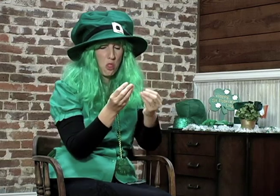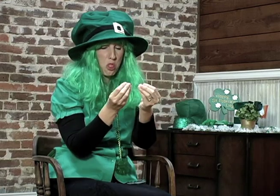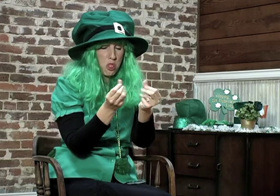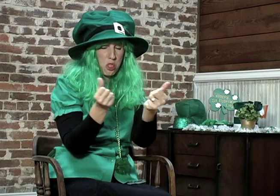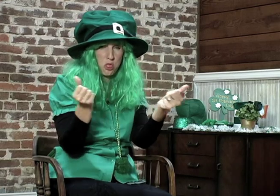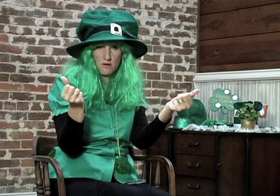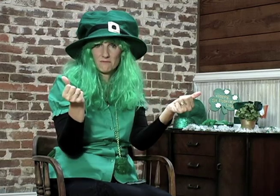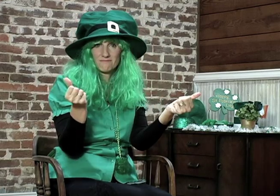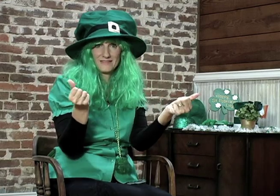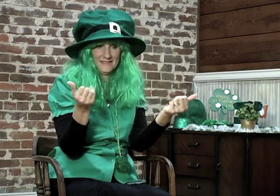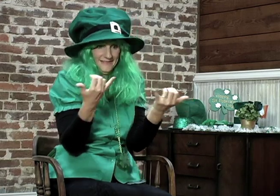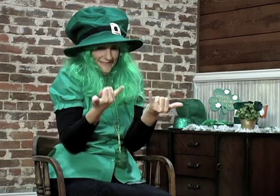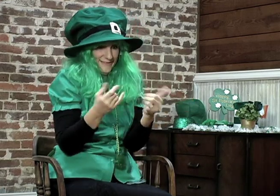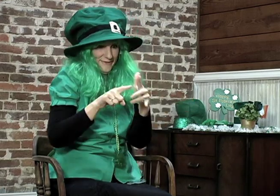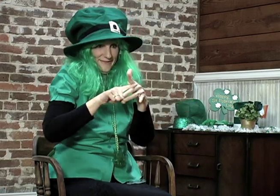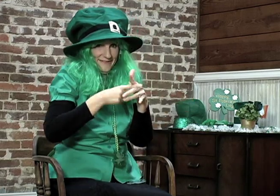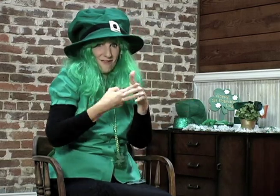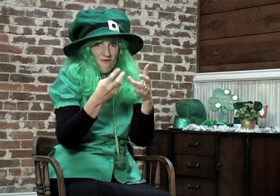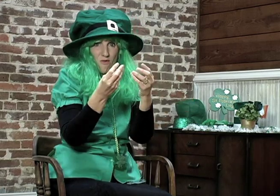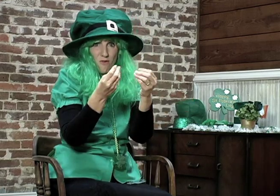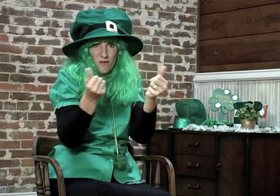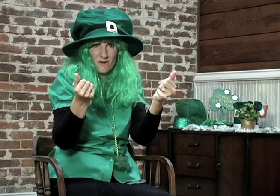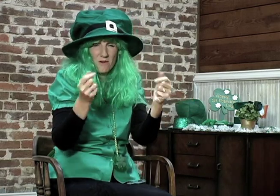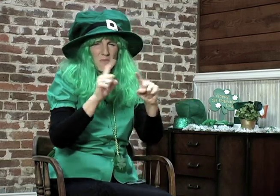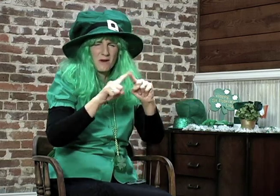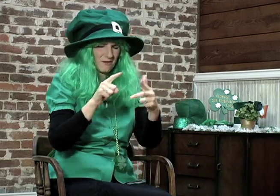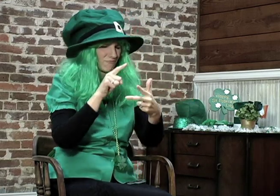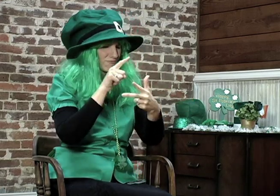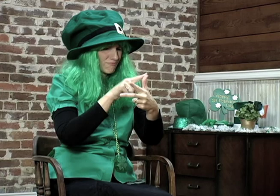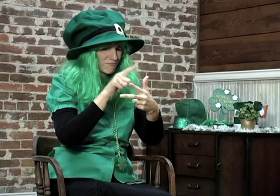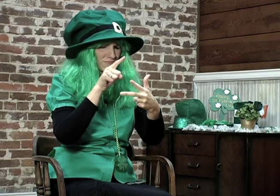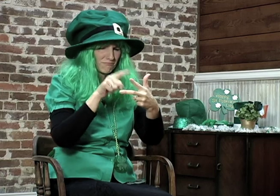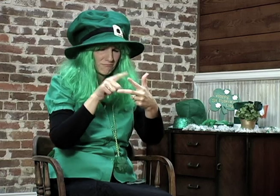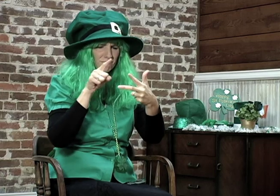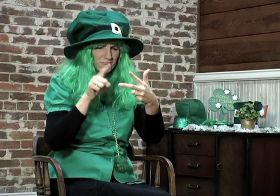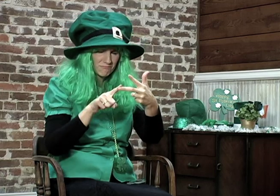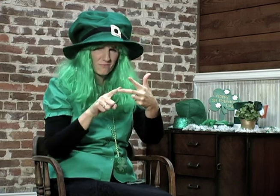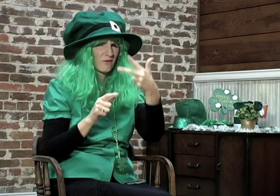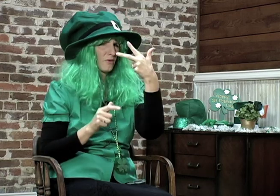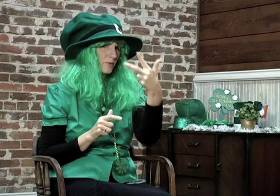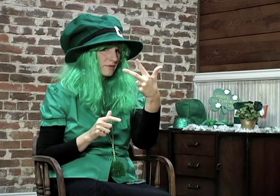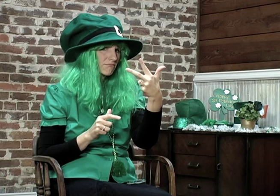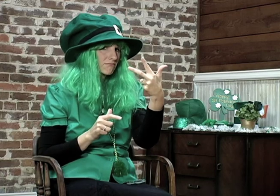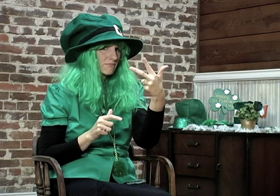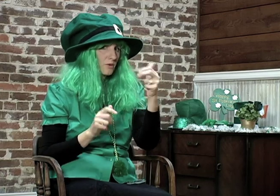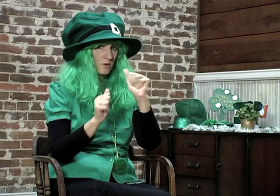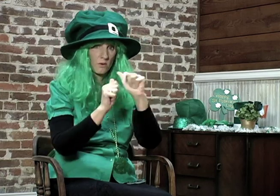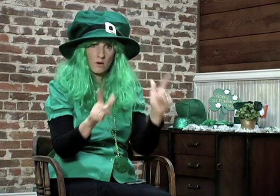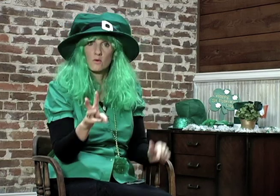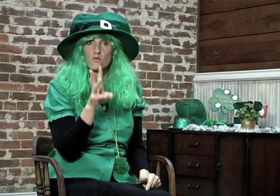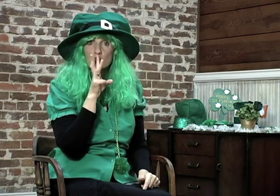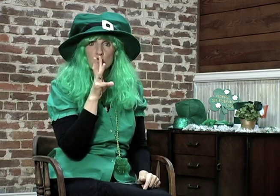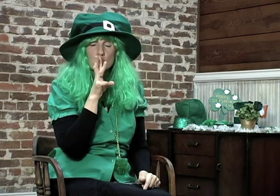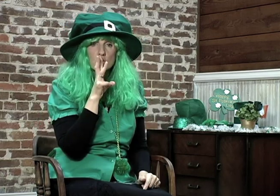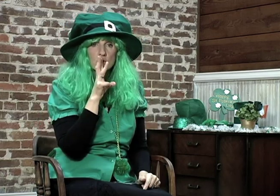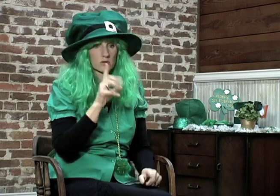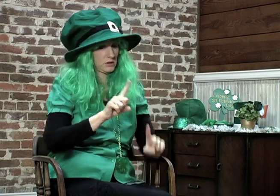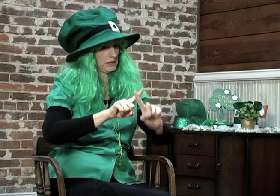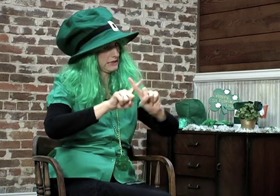That ice will melt. And when it melts, you'll see the water. You see, there are three different parts. They're all water.